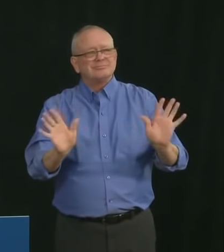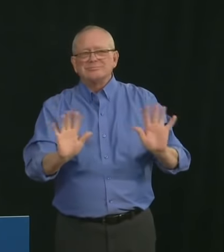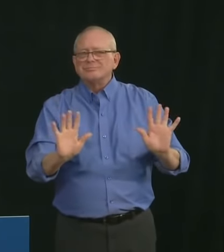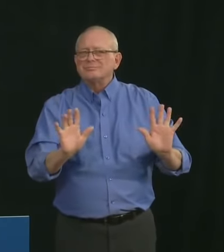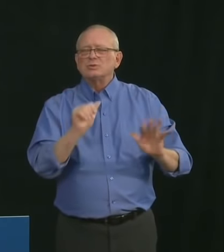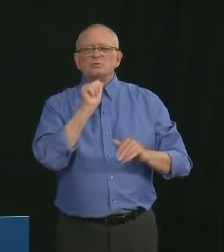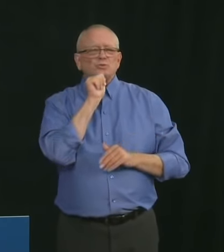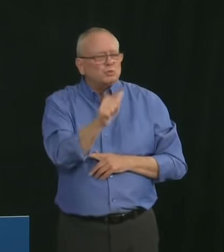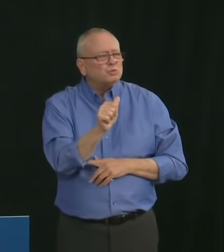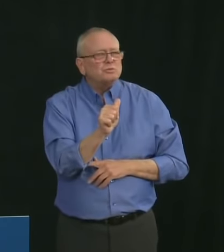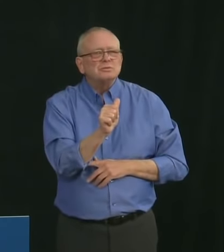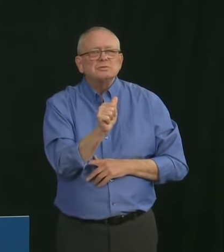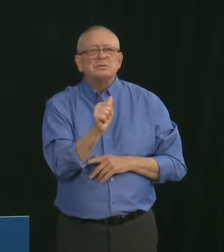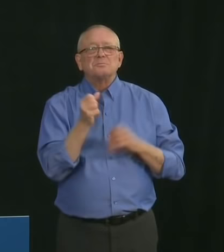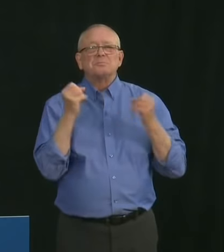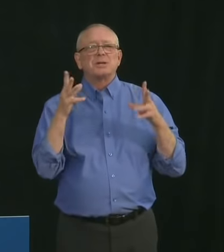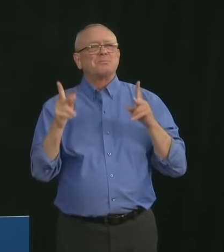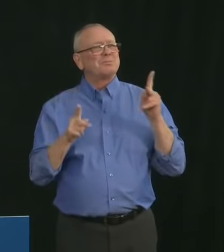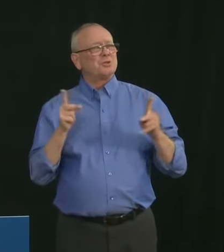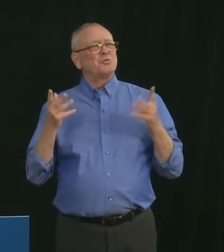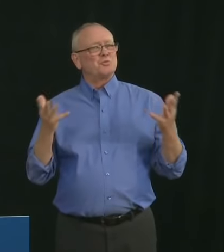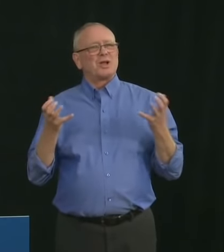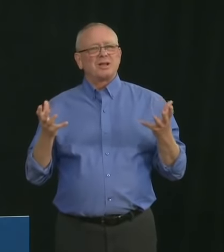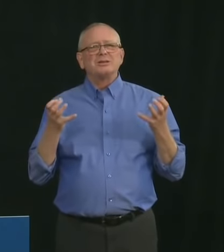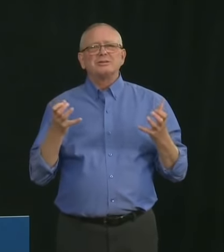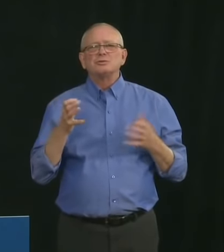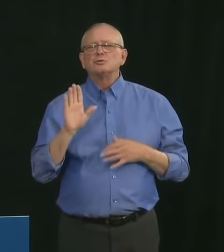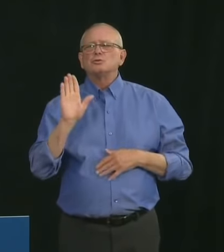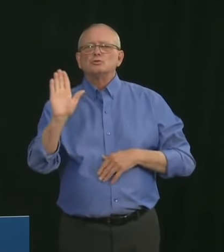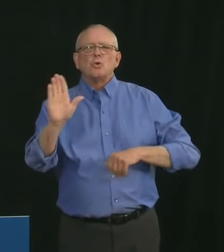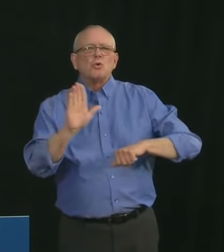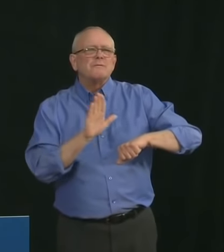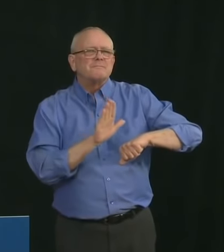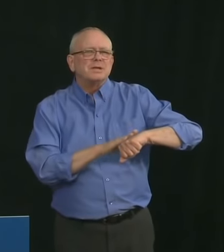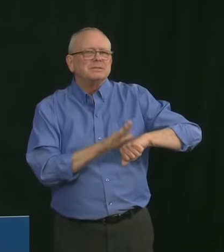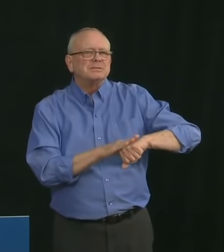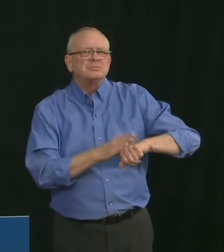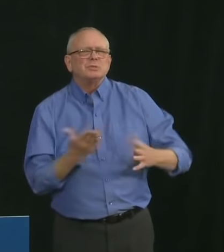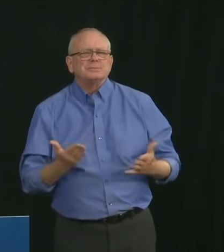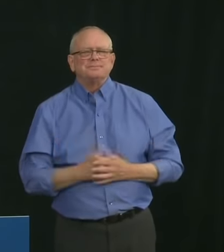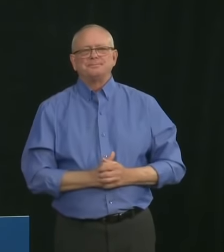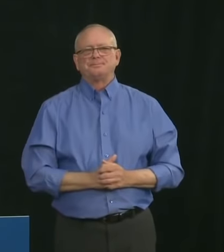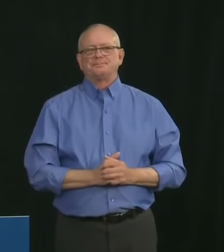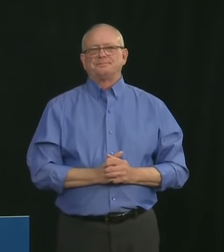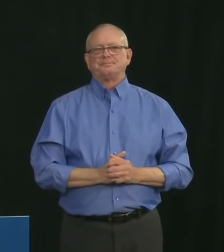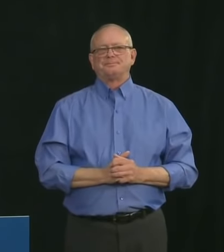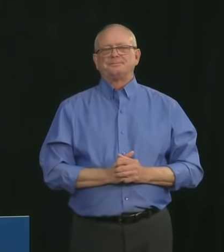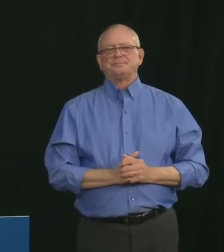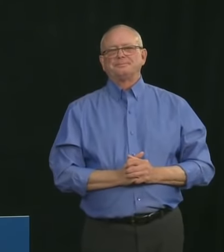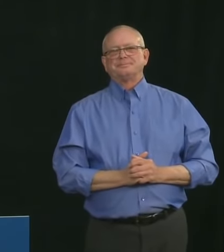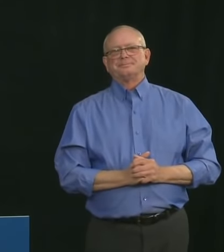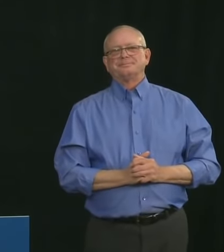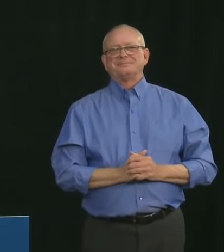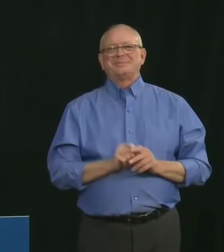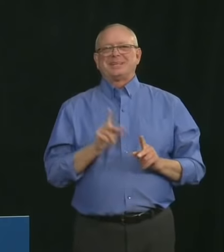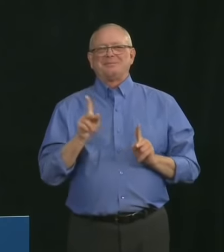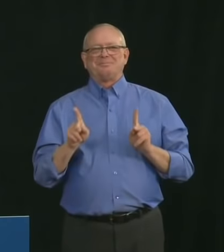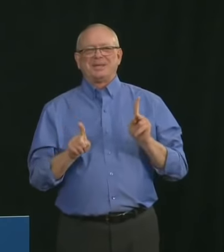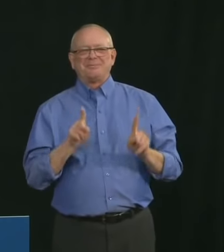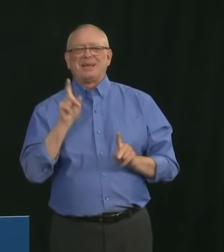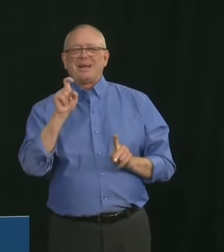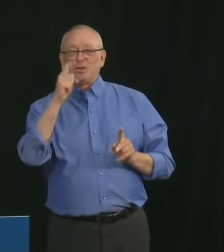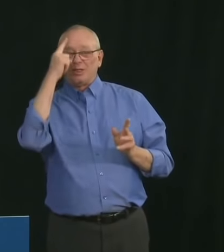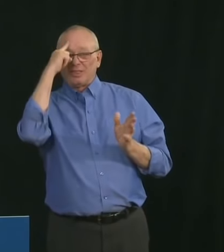summer? So I think that people need to be very cautious when they're thinking about an activity like a garage sale, where you could